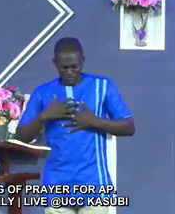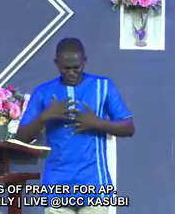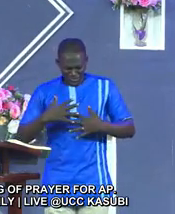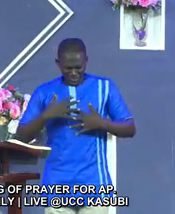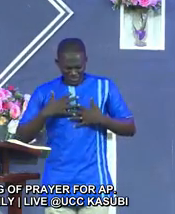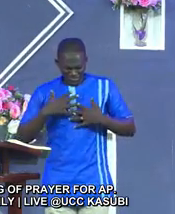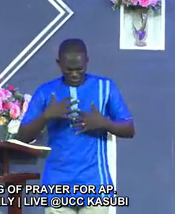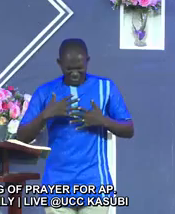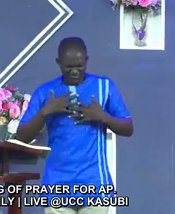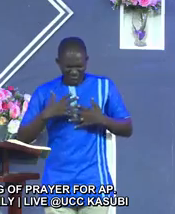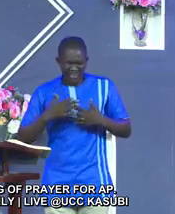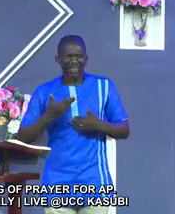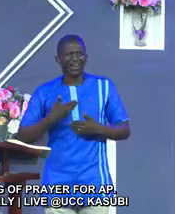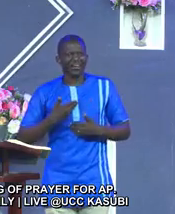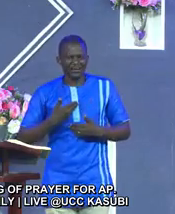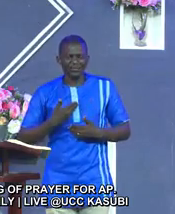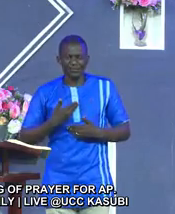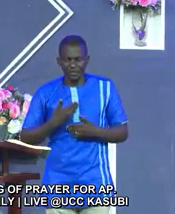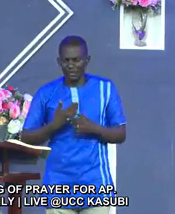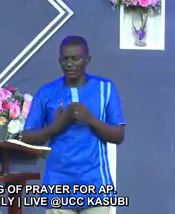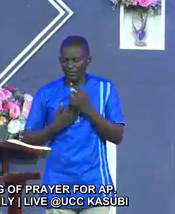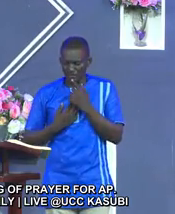But I saw that she was still breathing.